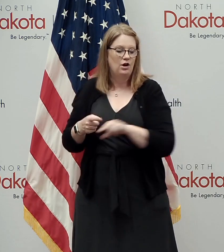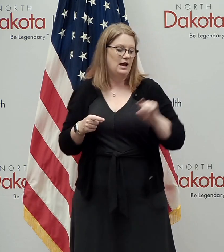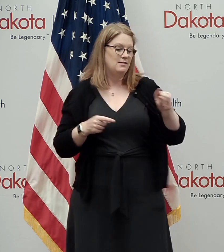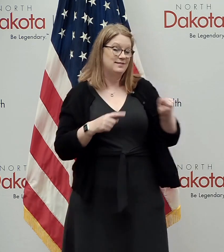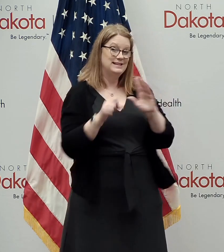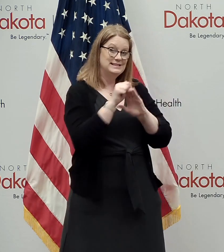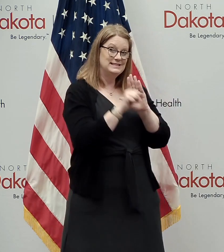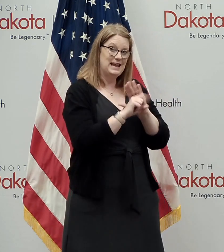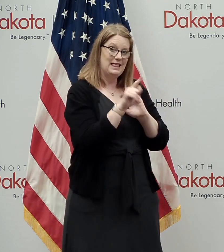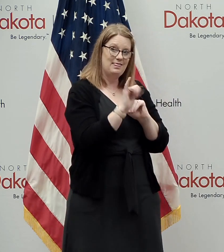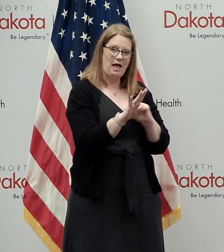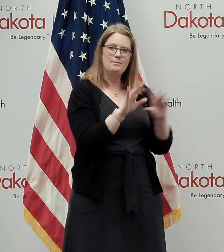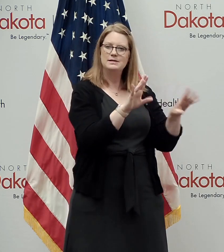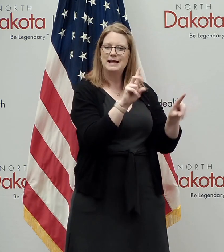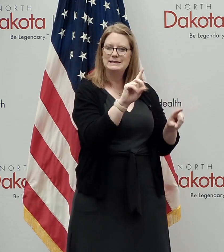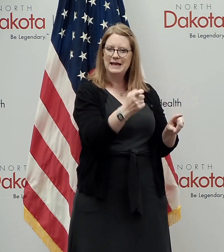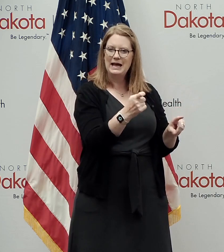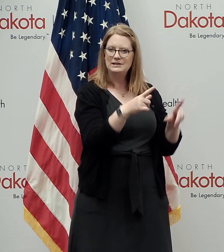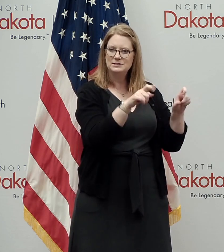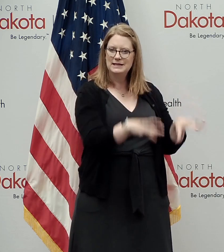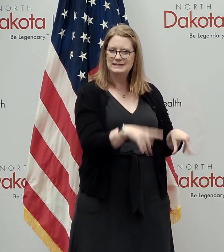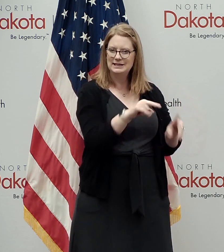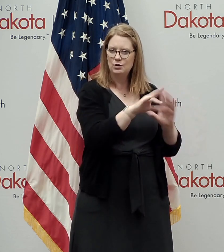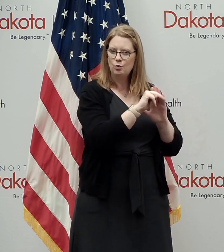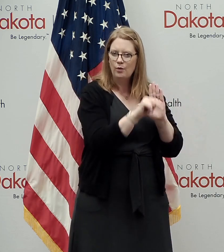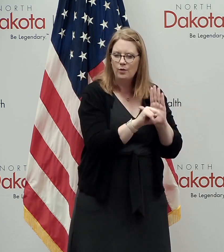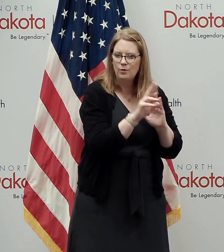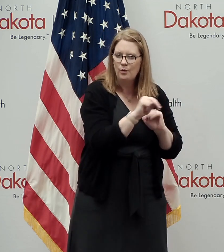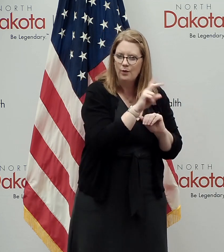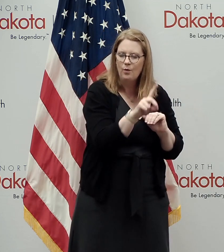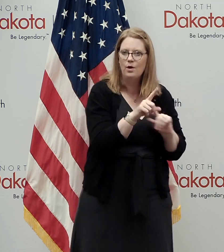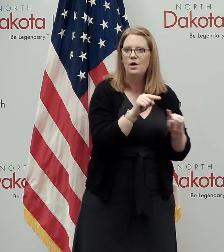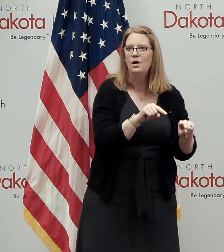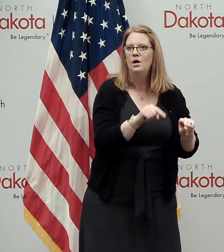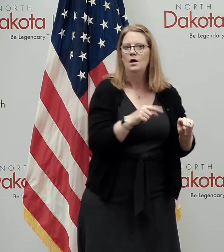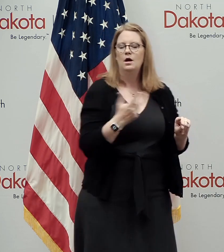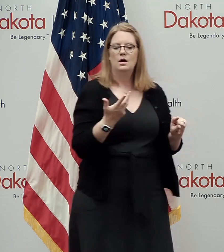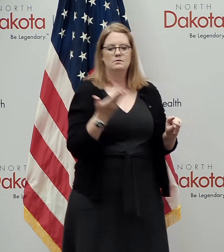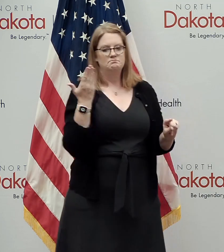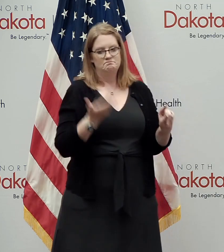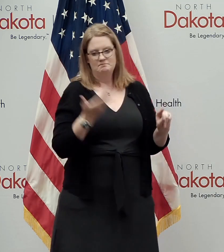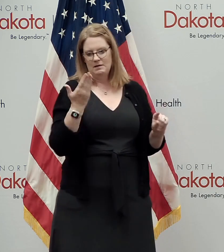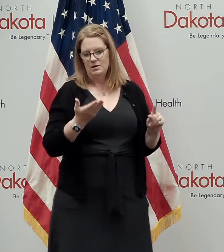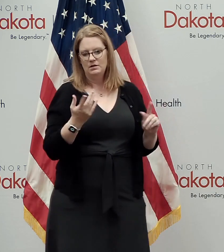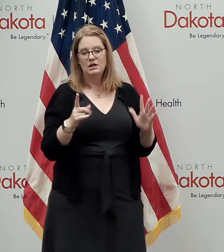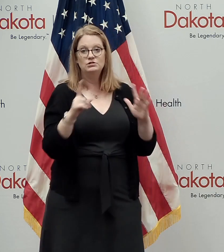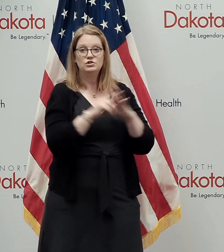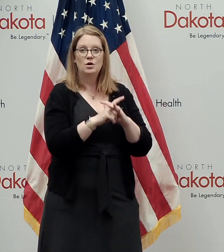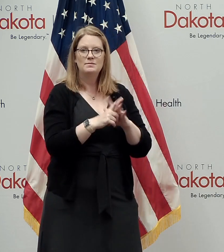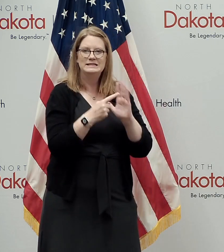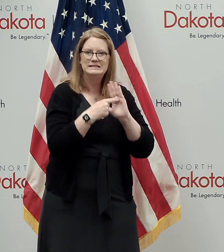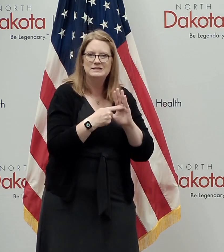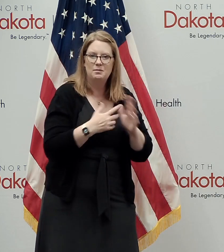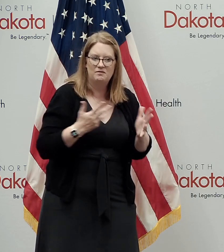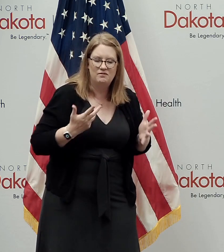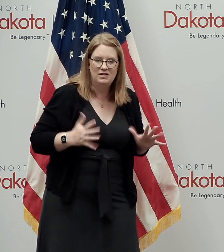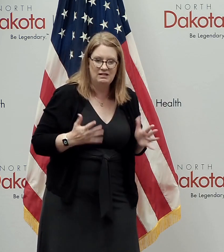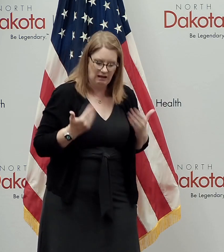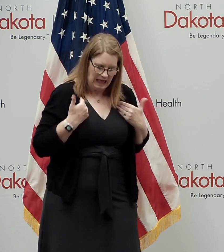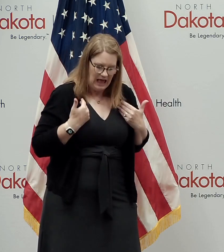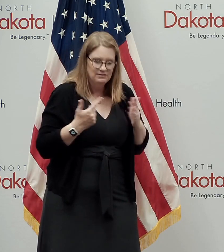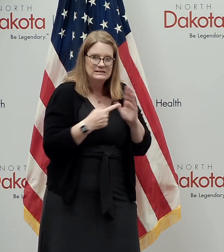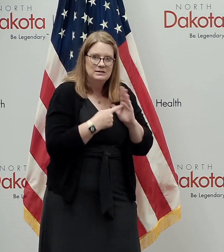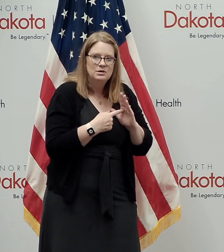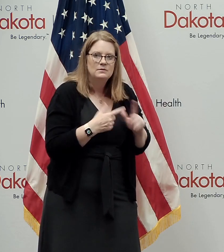capacity for doing diagnostic tests in North Dakota. So if somebody presents here who's symptomatic, we can get a fast turnaround for them